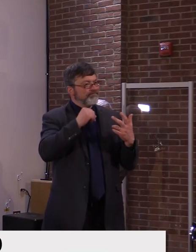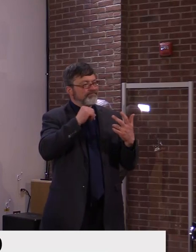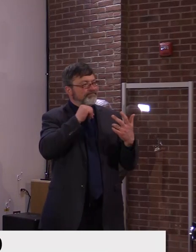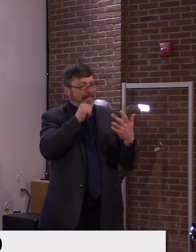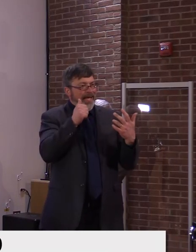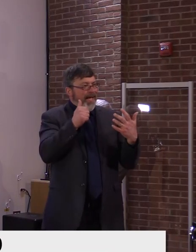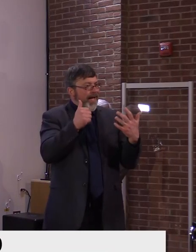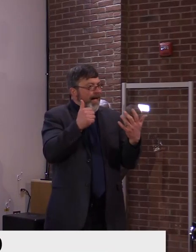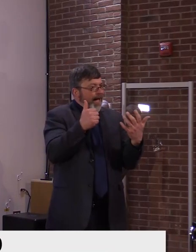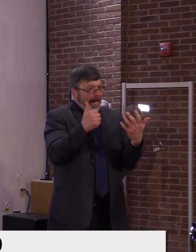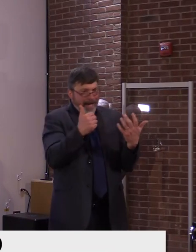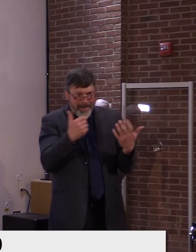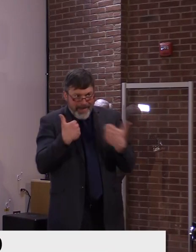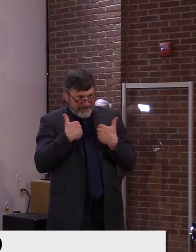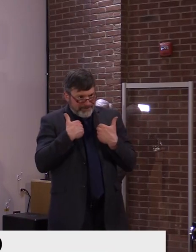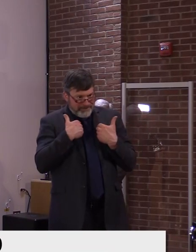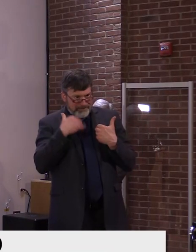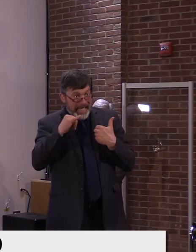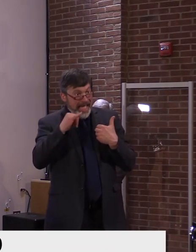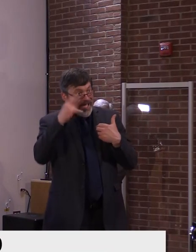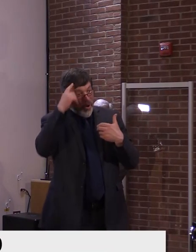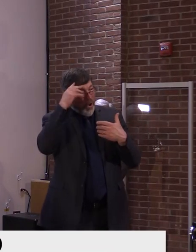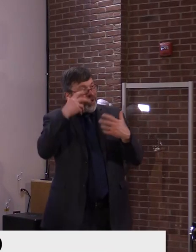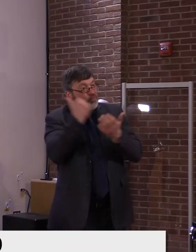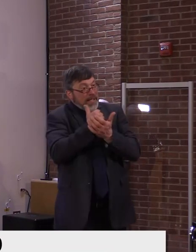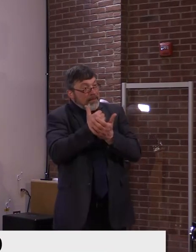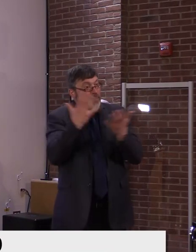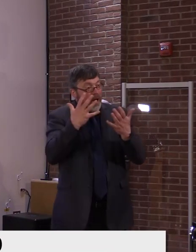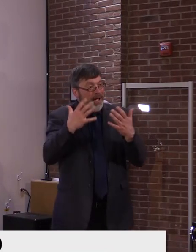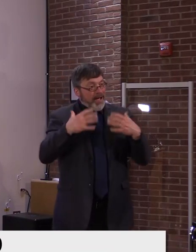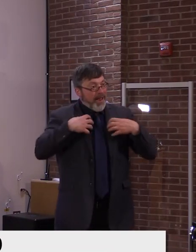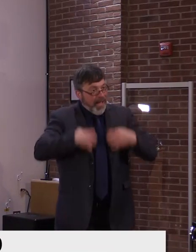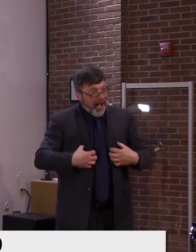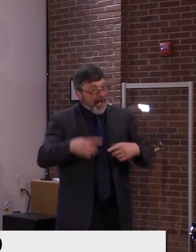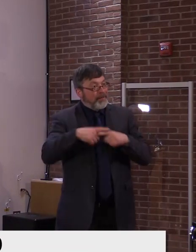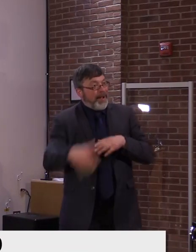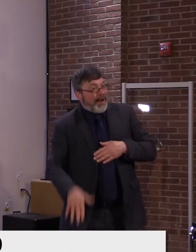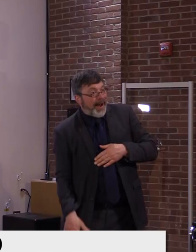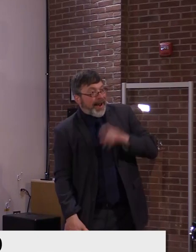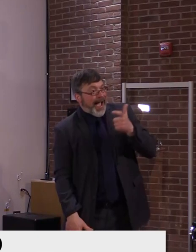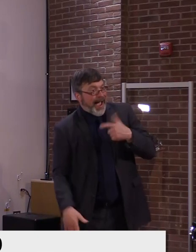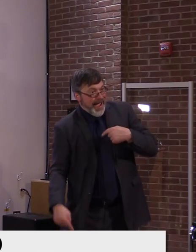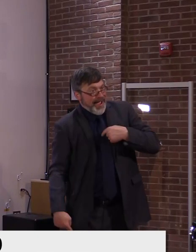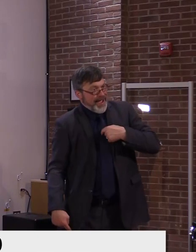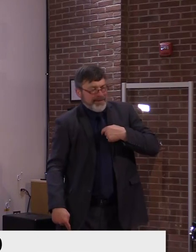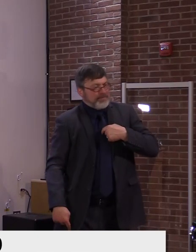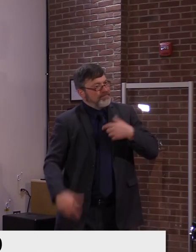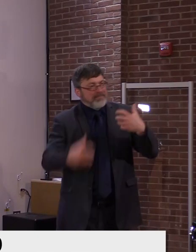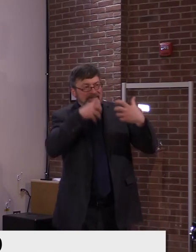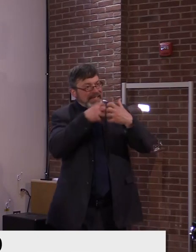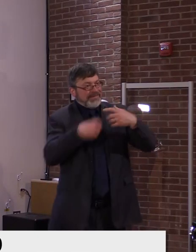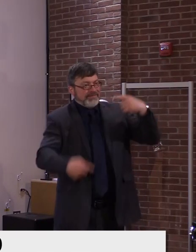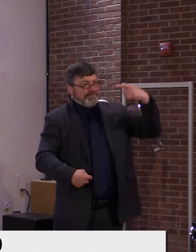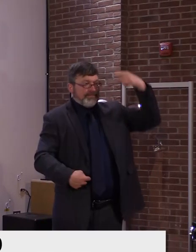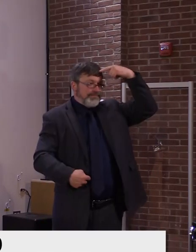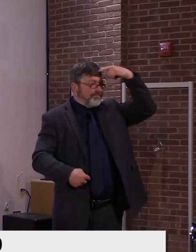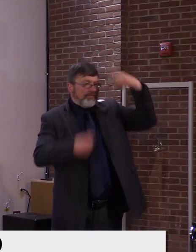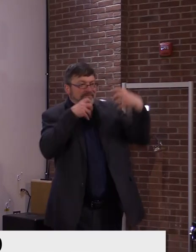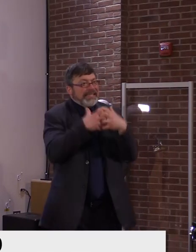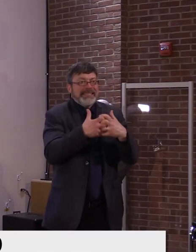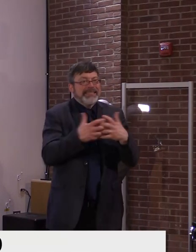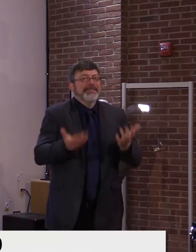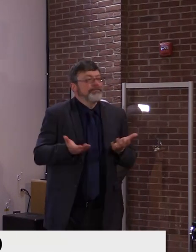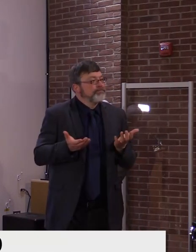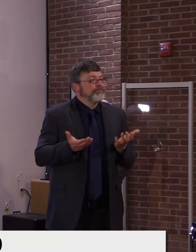scenario. So I think that's what they're doing. I'll let Dr. Levine comment further, but I myself have